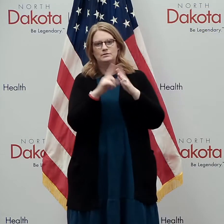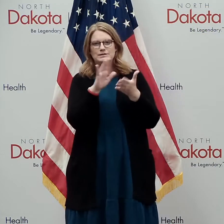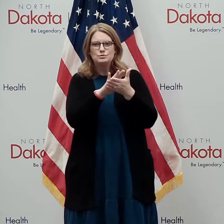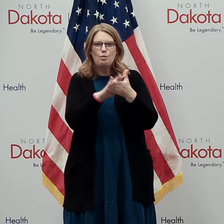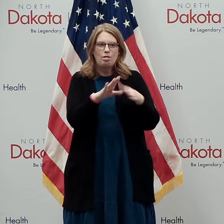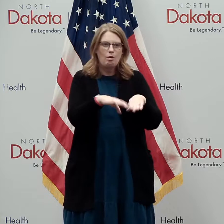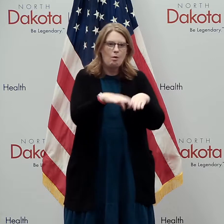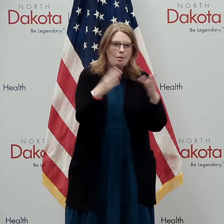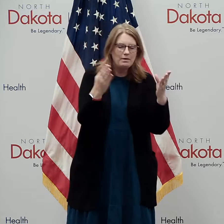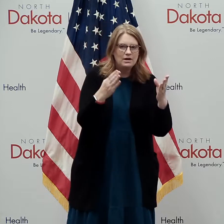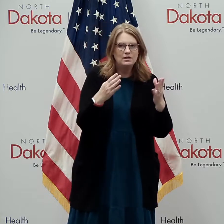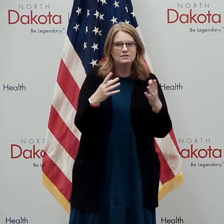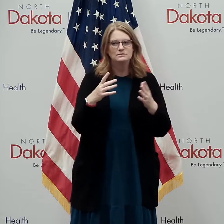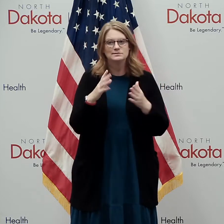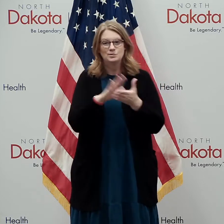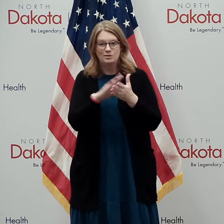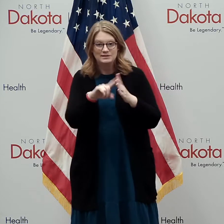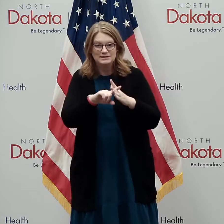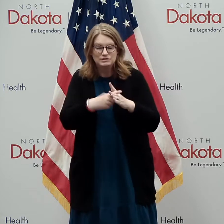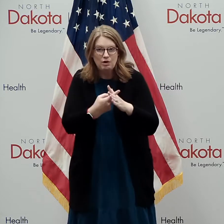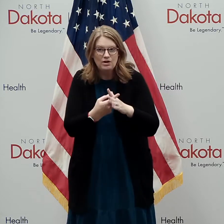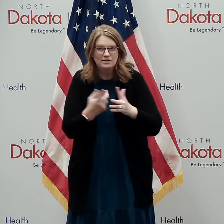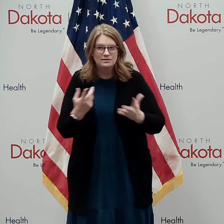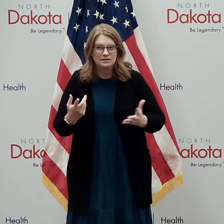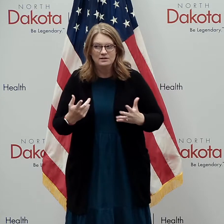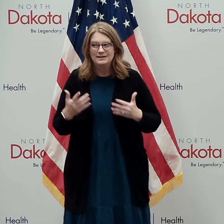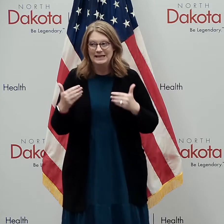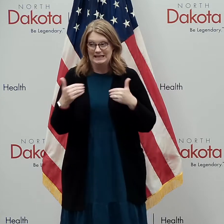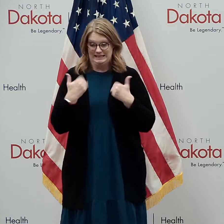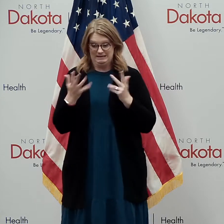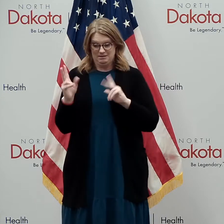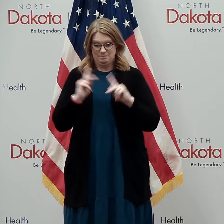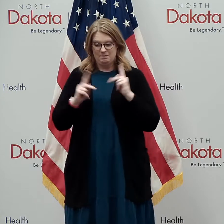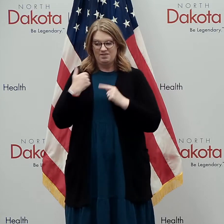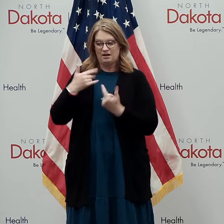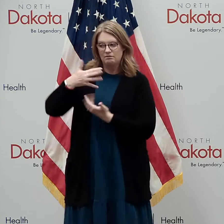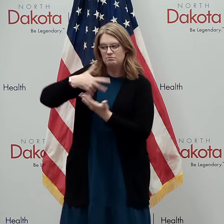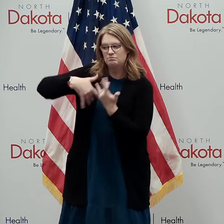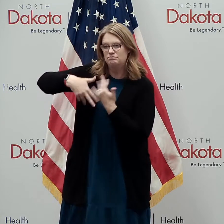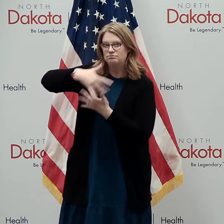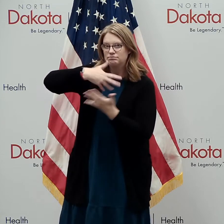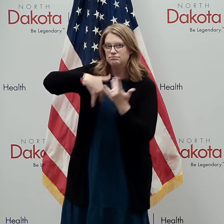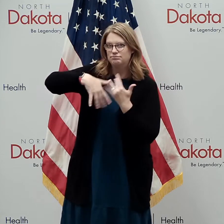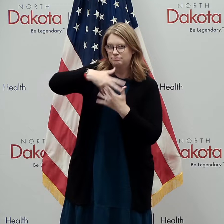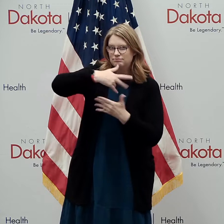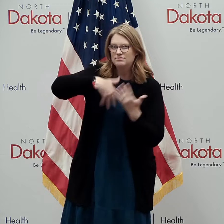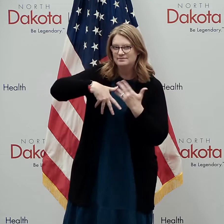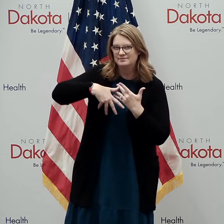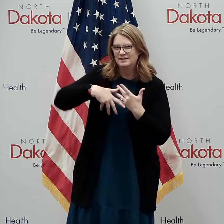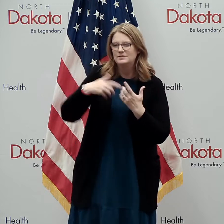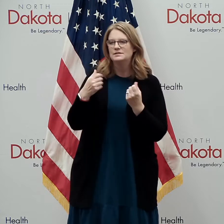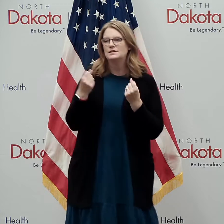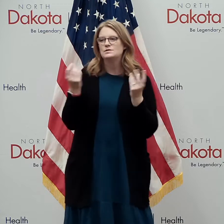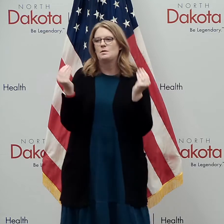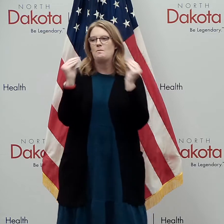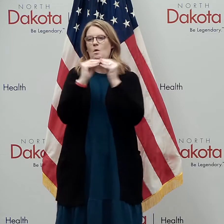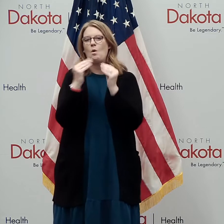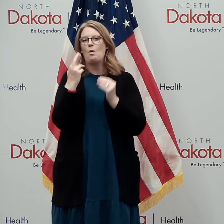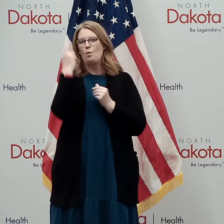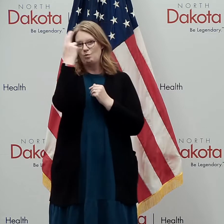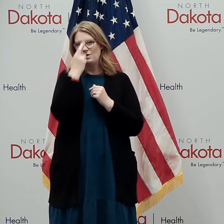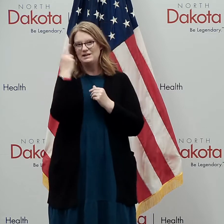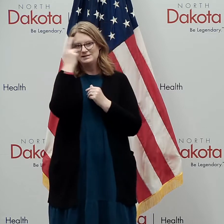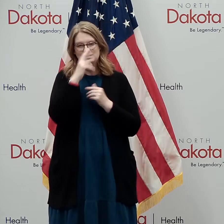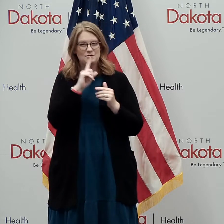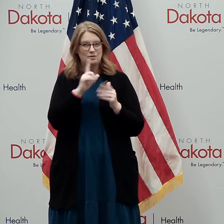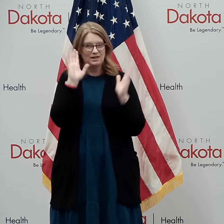starting, that if you've got young people that are highly social, that are asymptomatic, all the more reason that we focus on Mask Up North